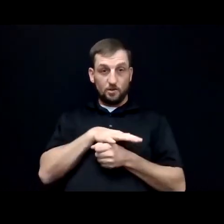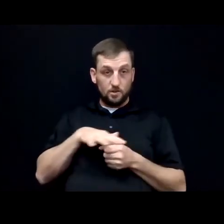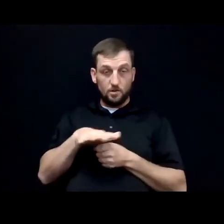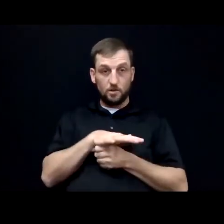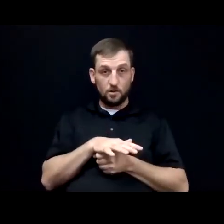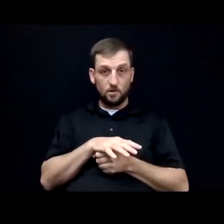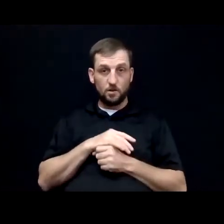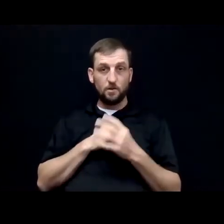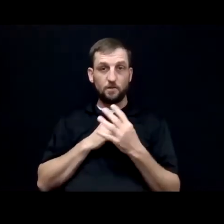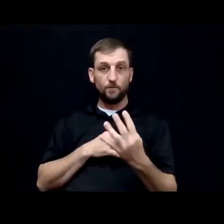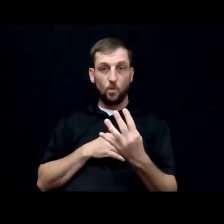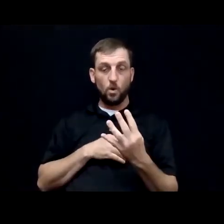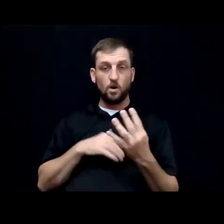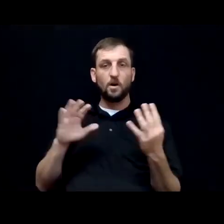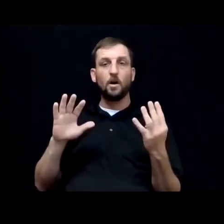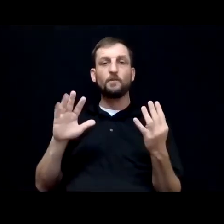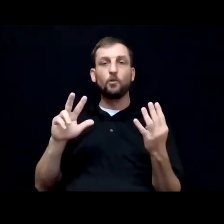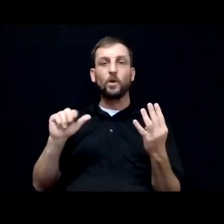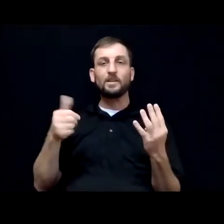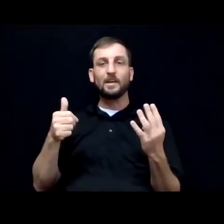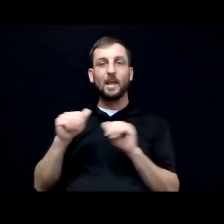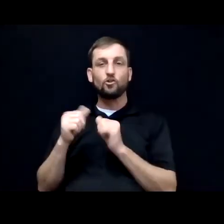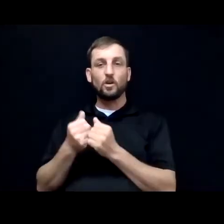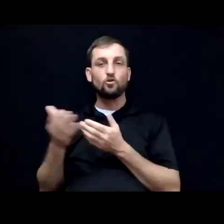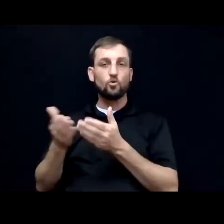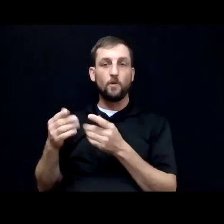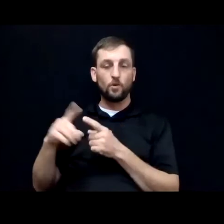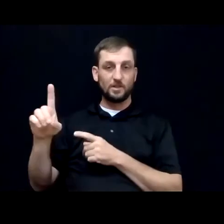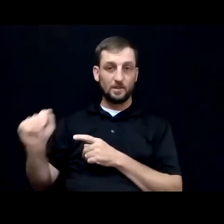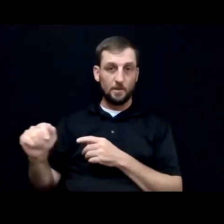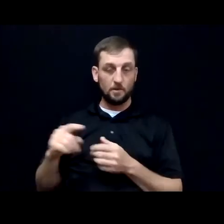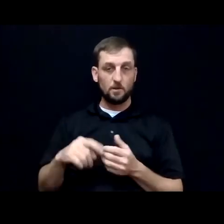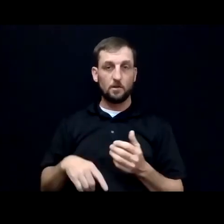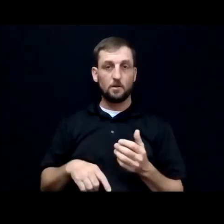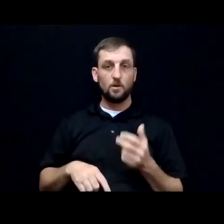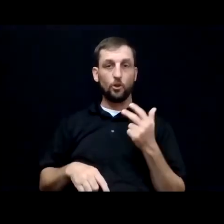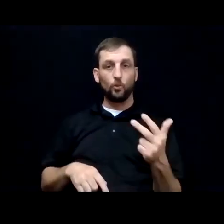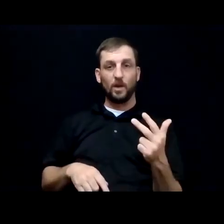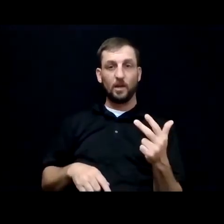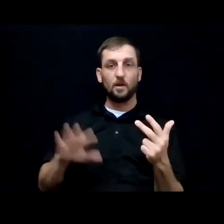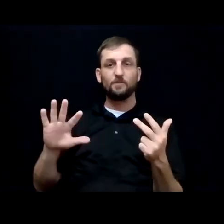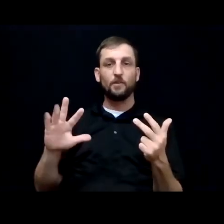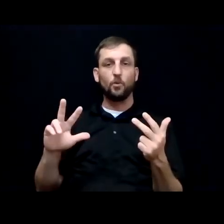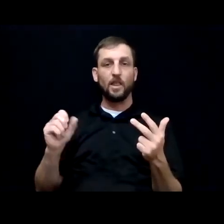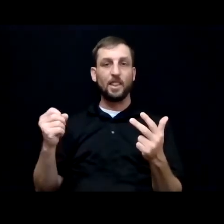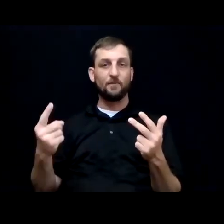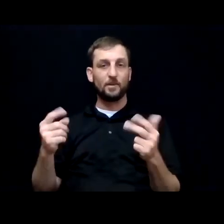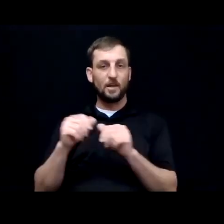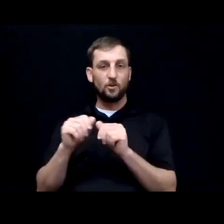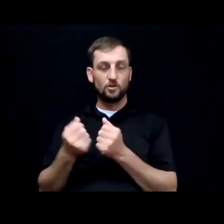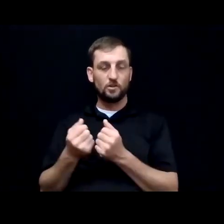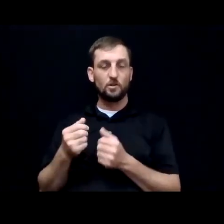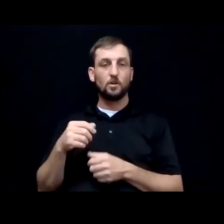that are 5310s that serve disabled, and we only have 3 5311 agencies. There's one in Vernon, one